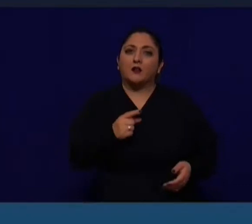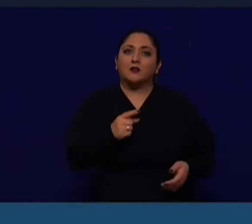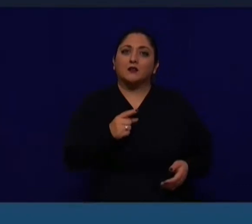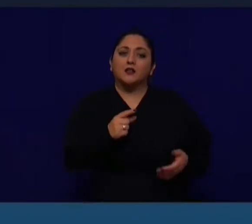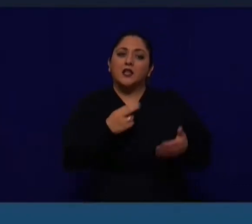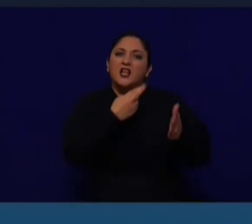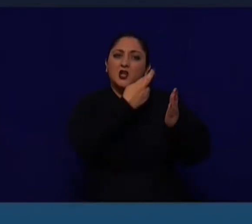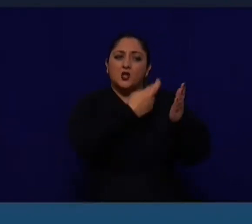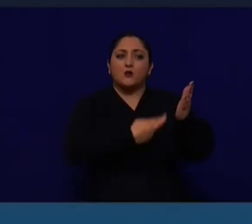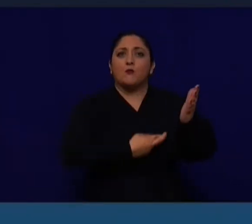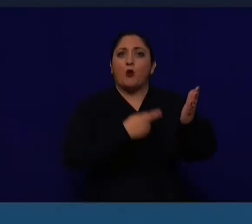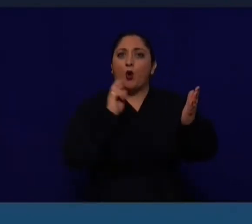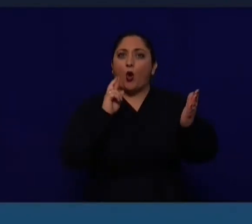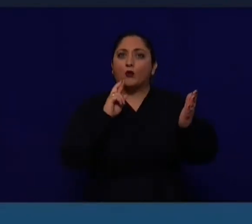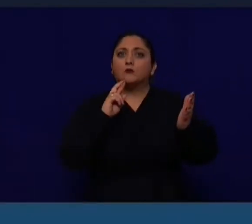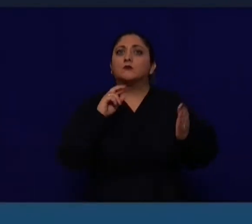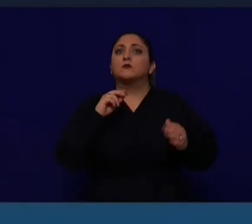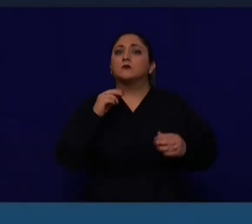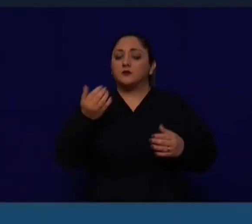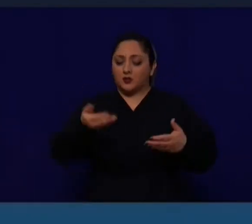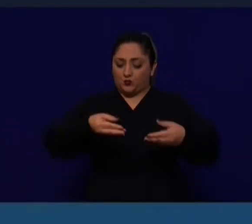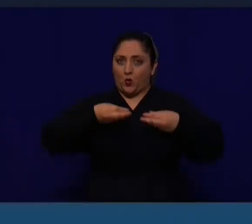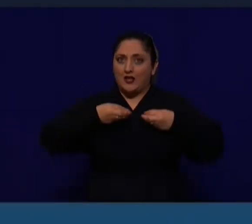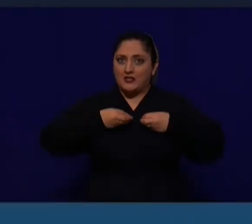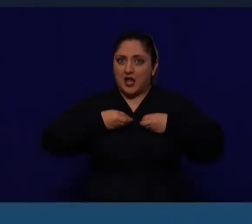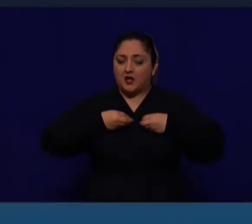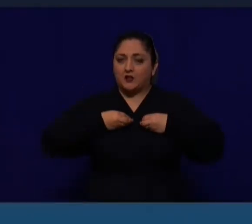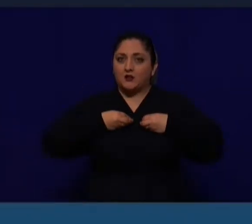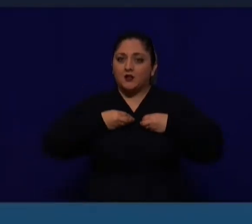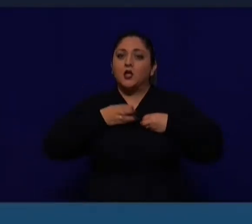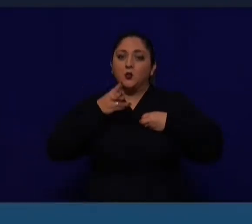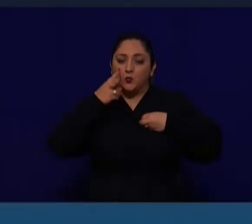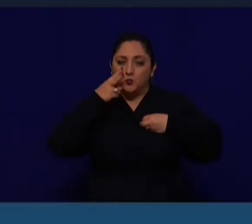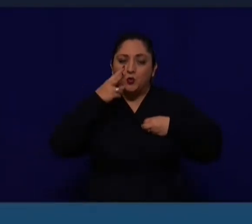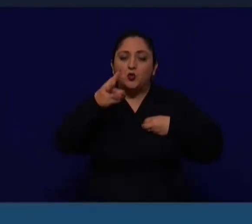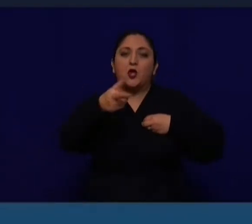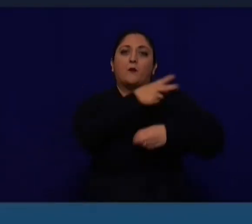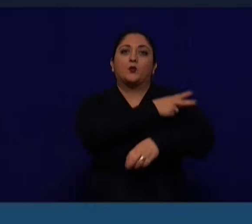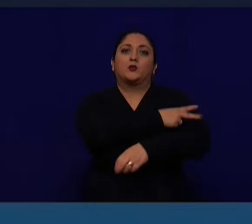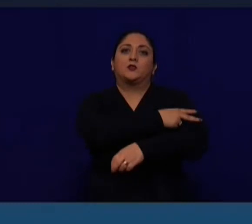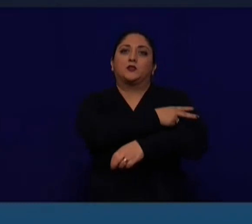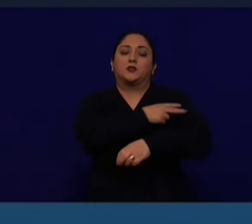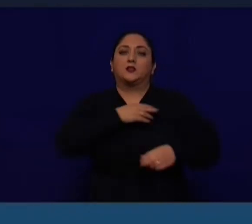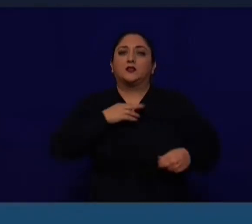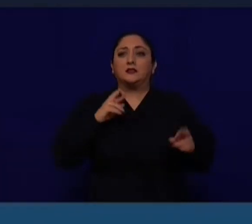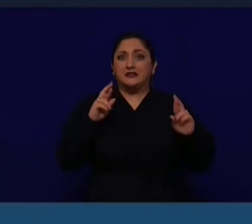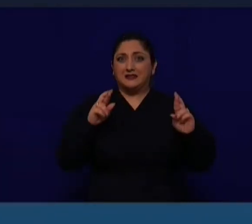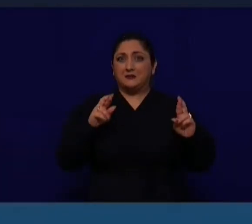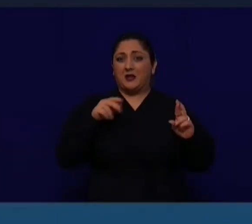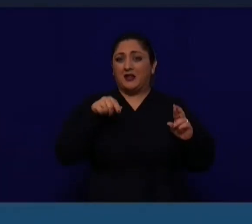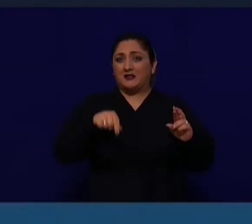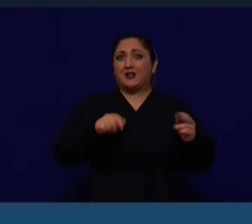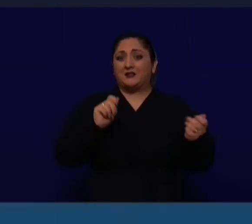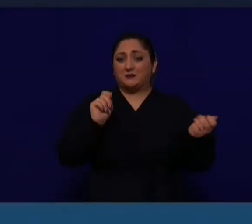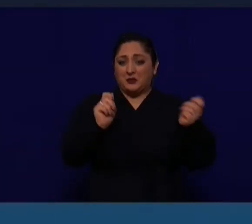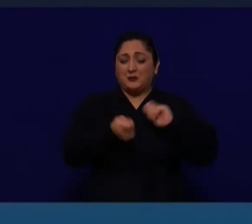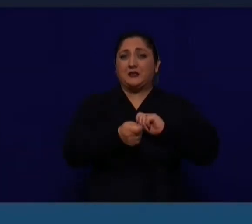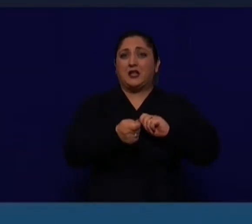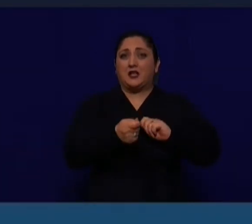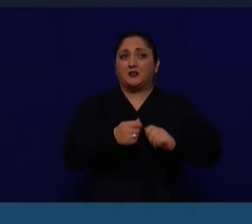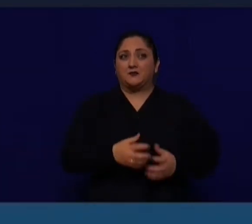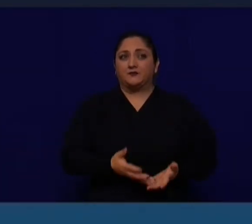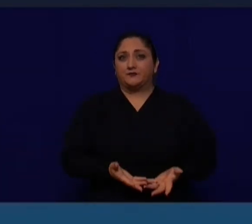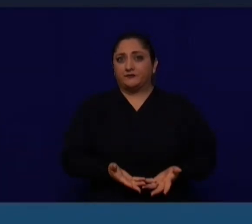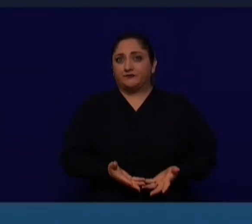confident are you that the 4 household measures will be followed and that this will actually make some sort of a difference? Thank you. Thank you, Claire.